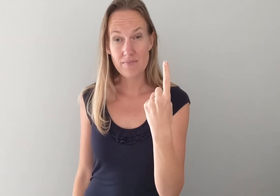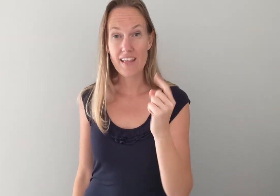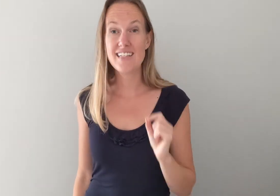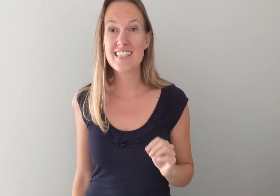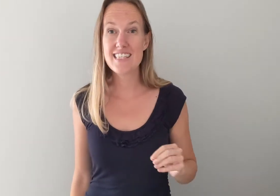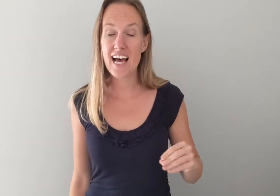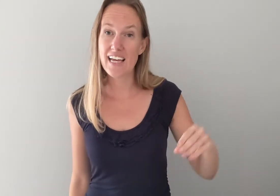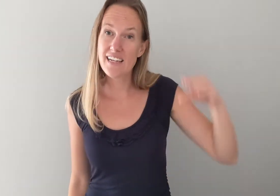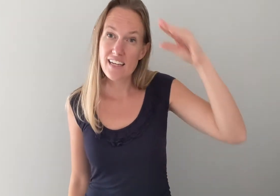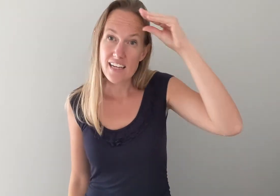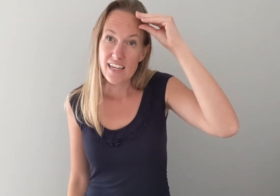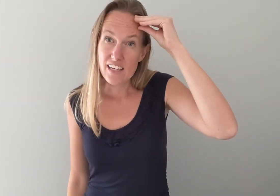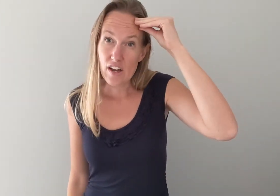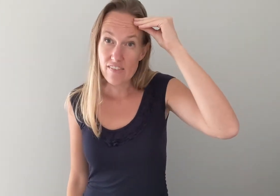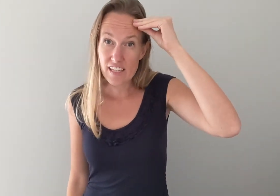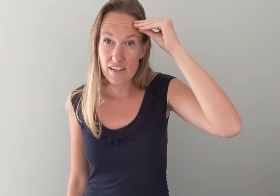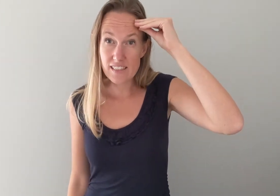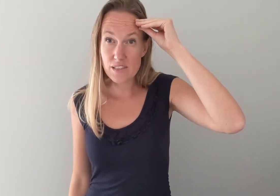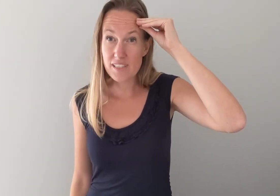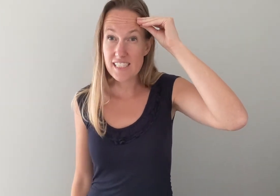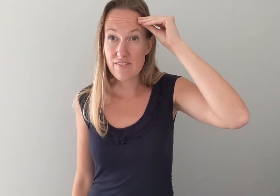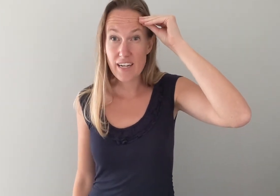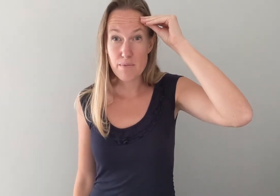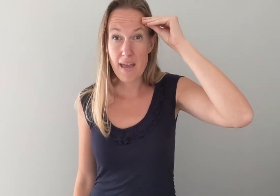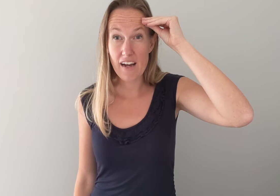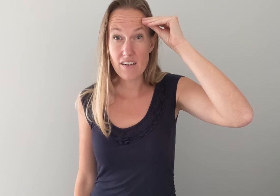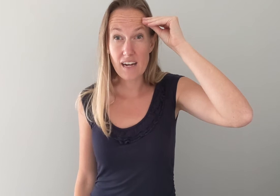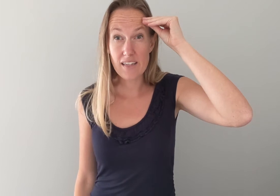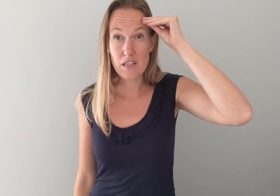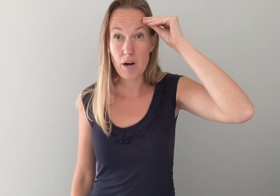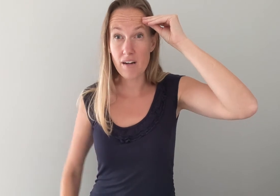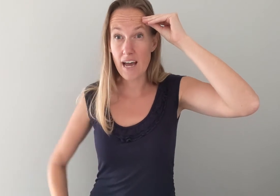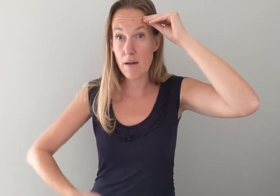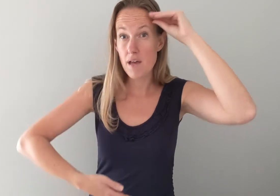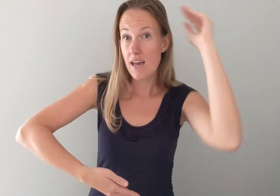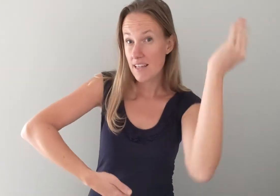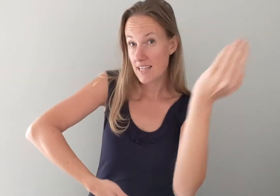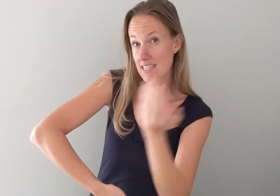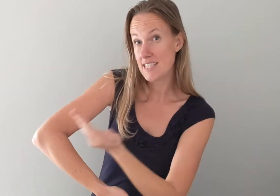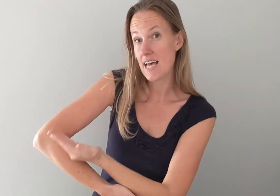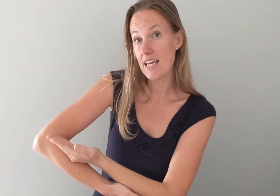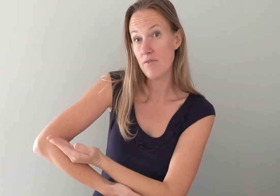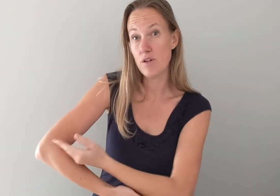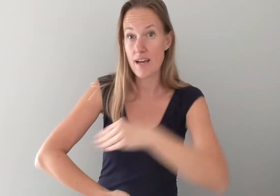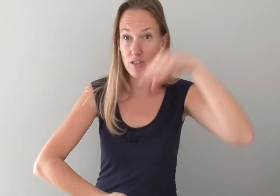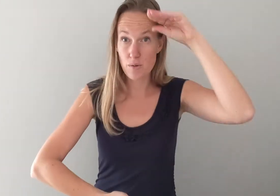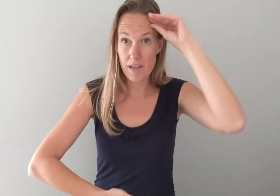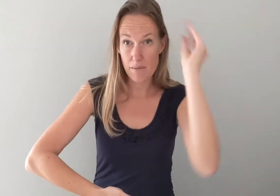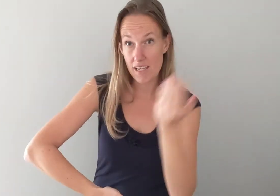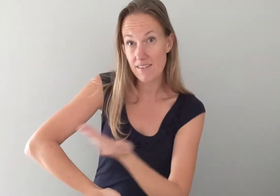then son, you have here, this is what signifies male, kind of like the ball cap. And then his son, we go down to a baby,